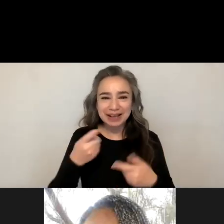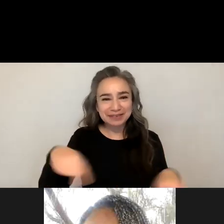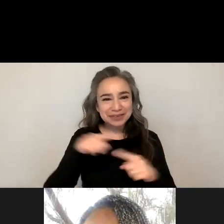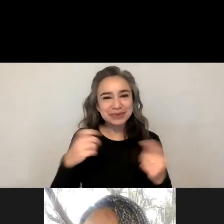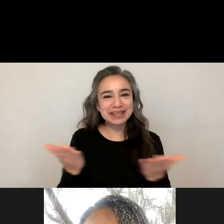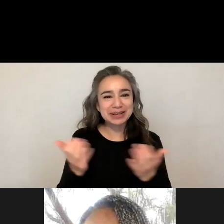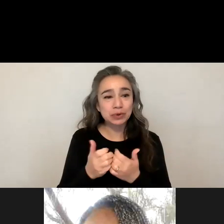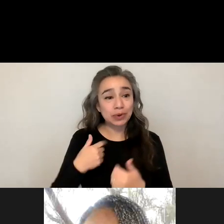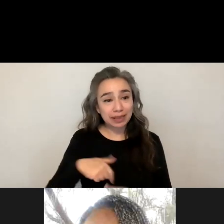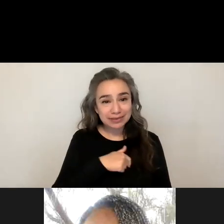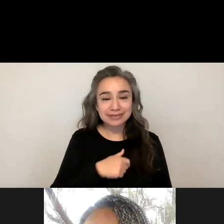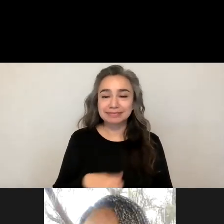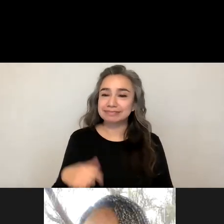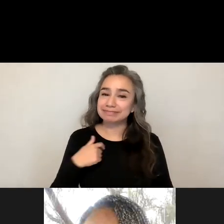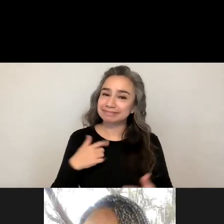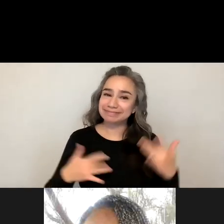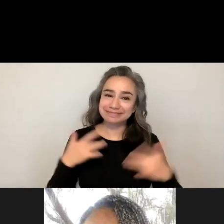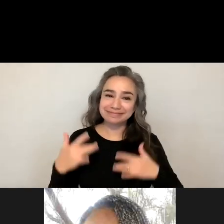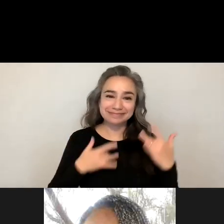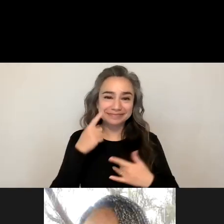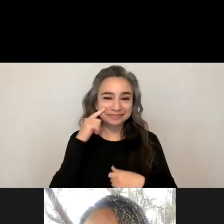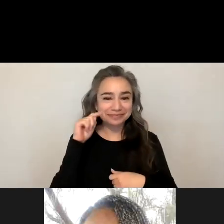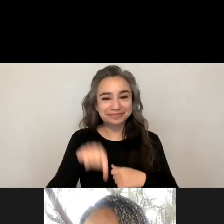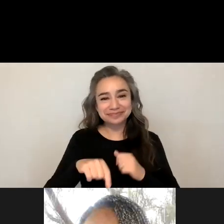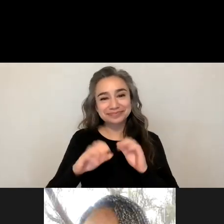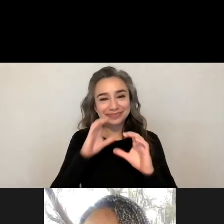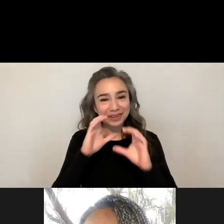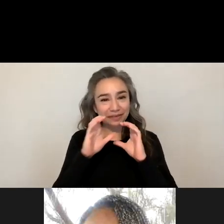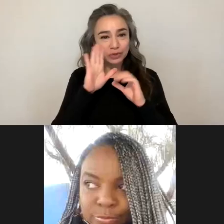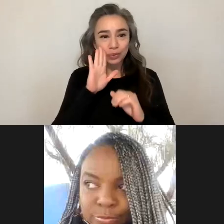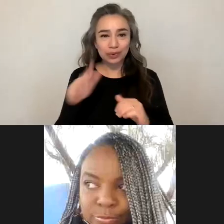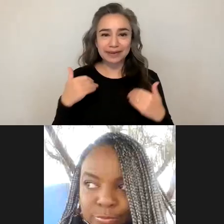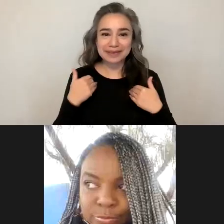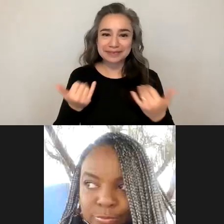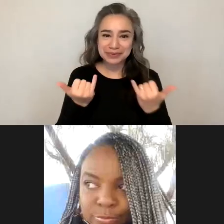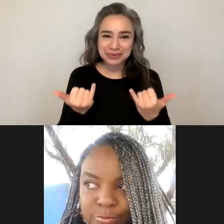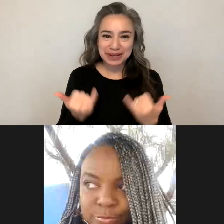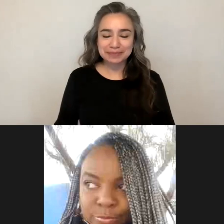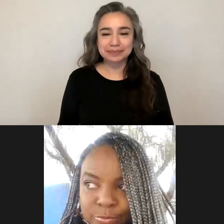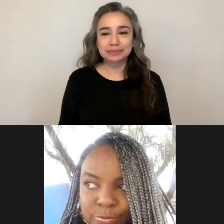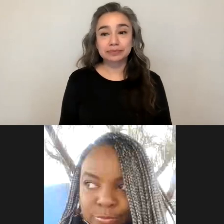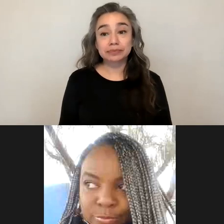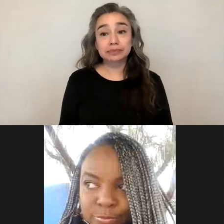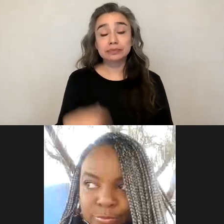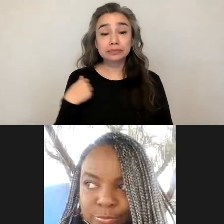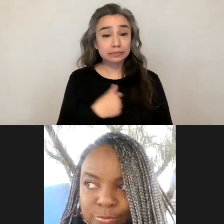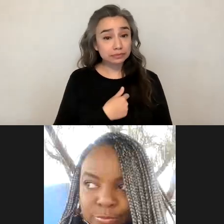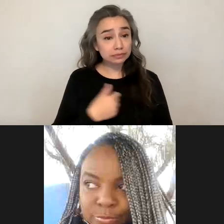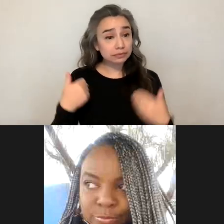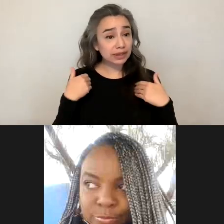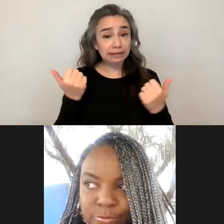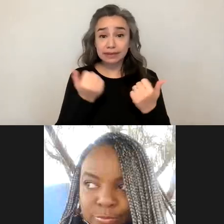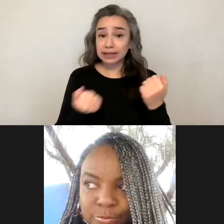I am just excited for the conversation that we are going to have today. And we've got basically